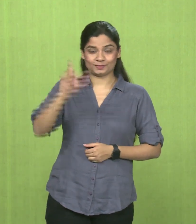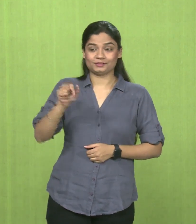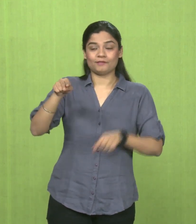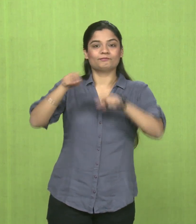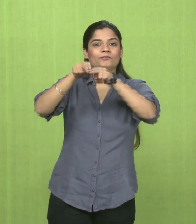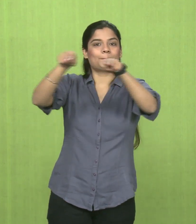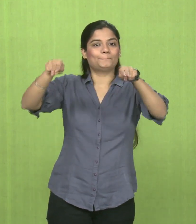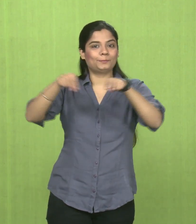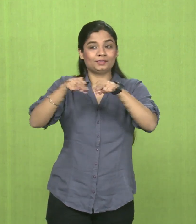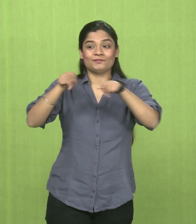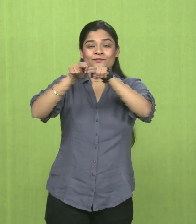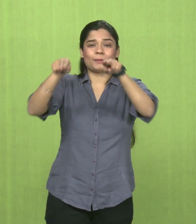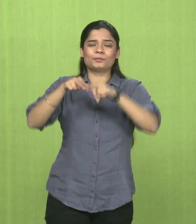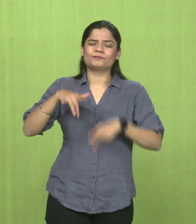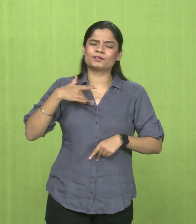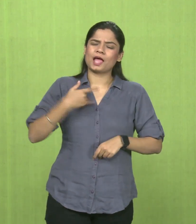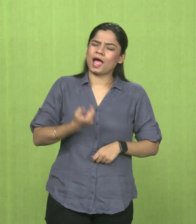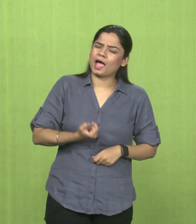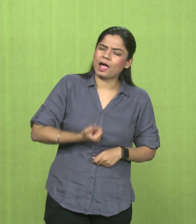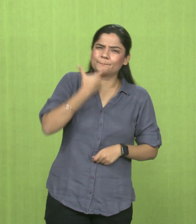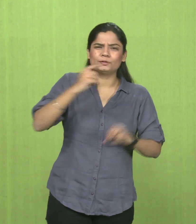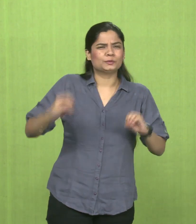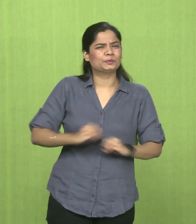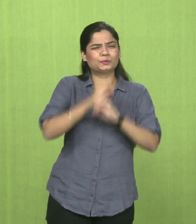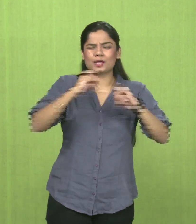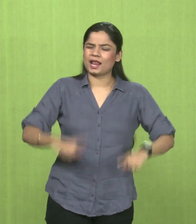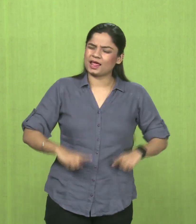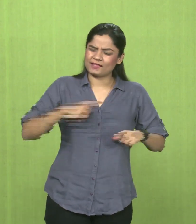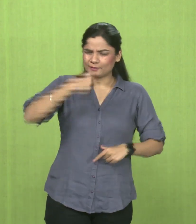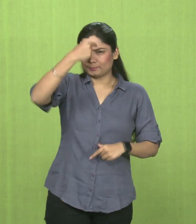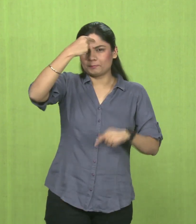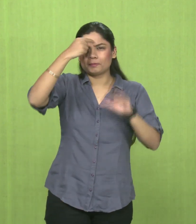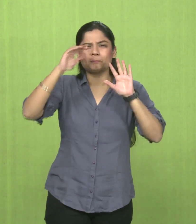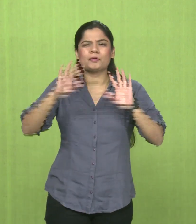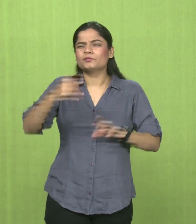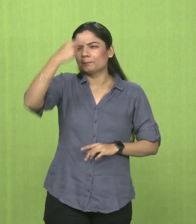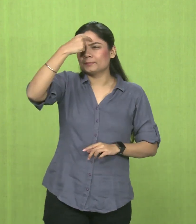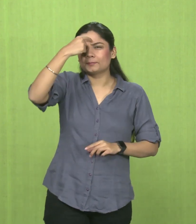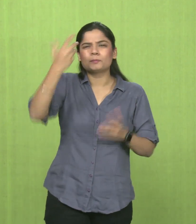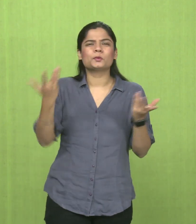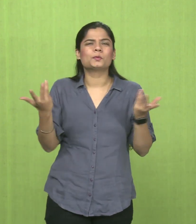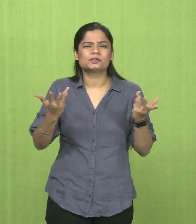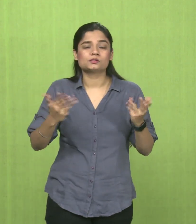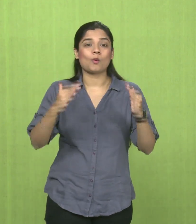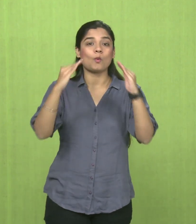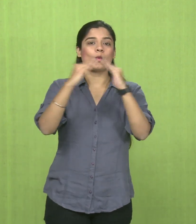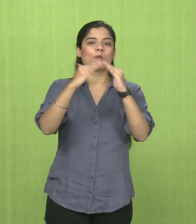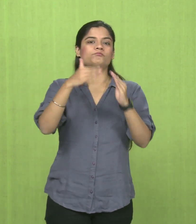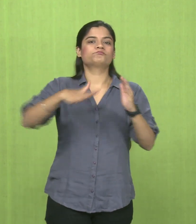story. There's a man, his name is Rahul. His family is not happy in the house that they are living